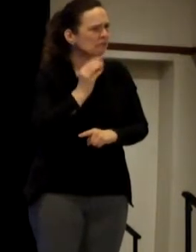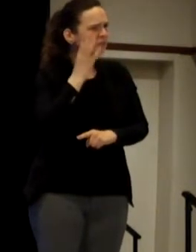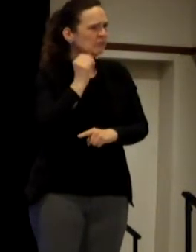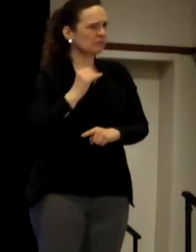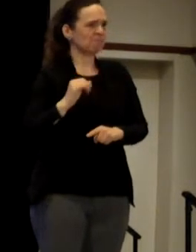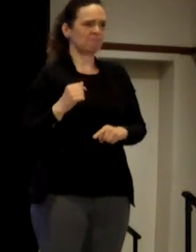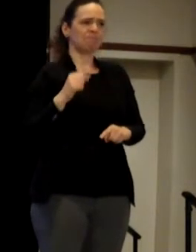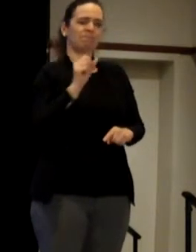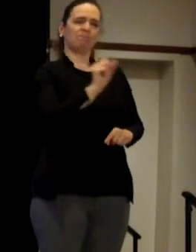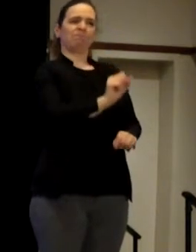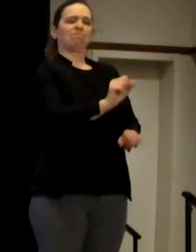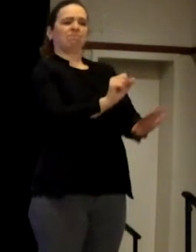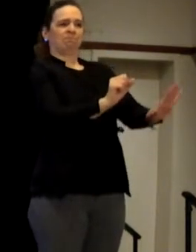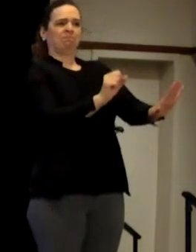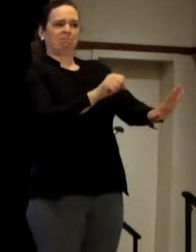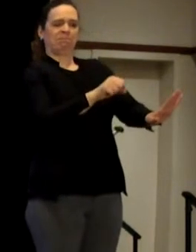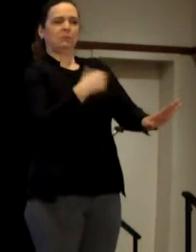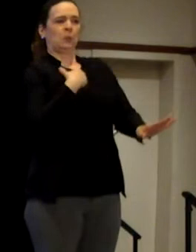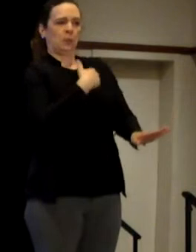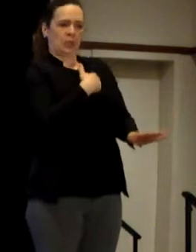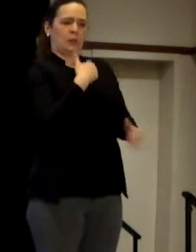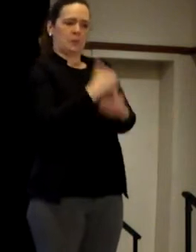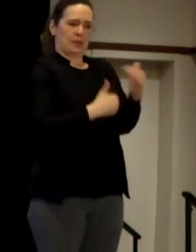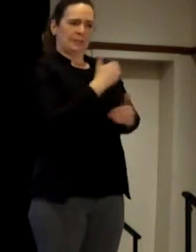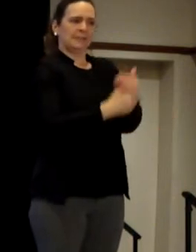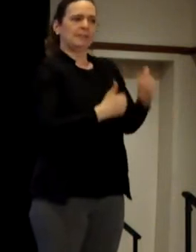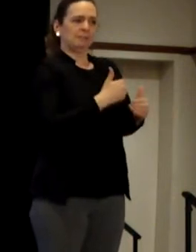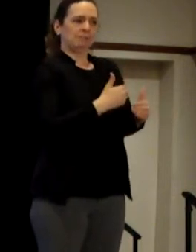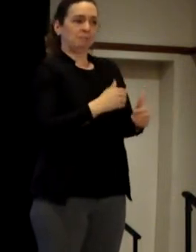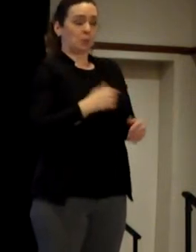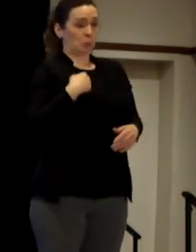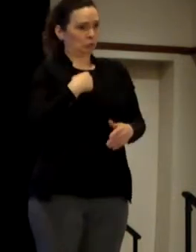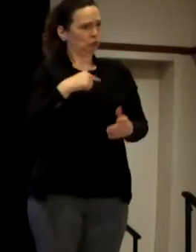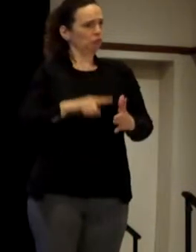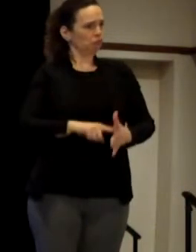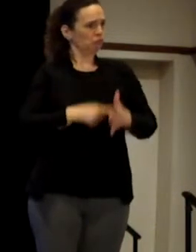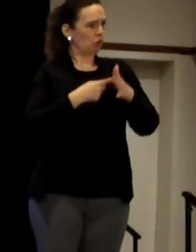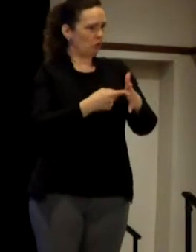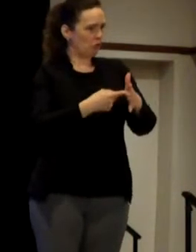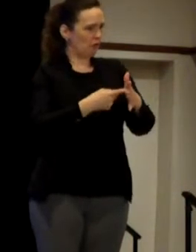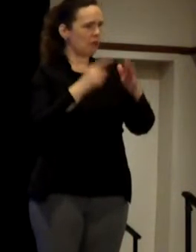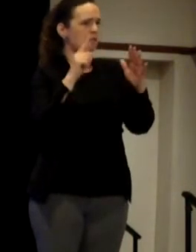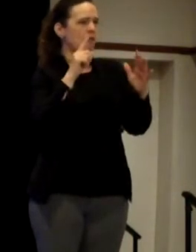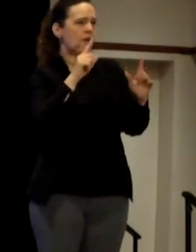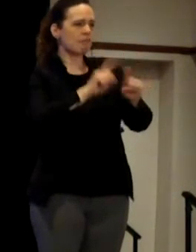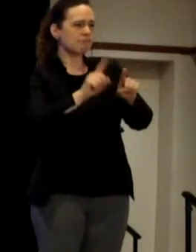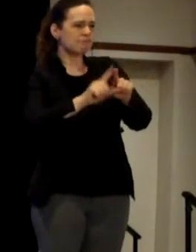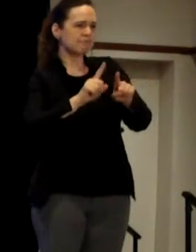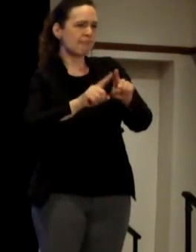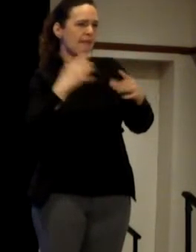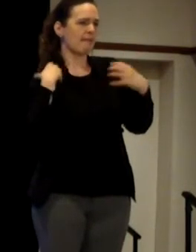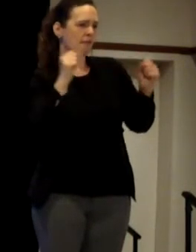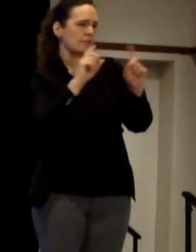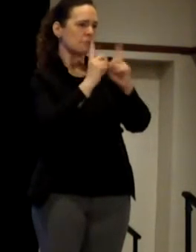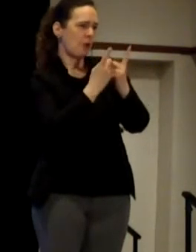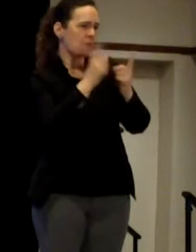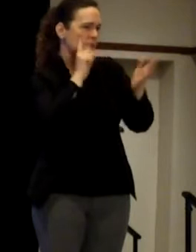We start various health department investigations into this once we're alerted by the codes